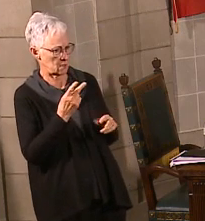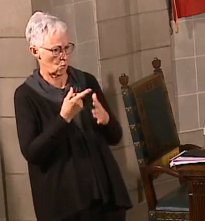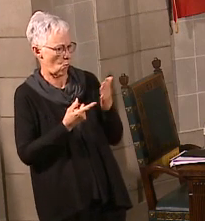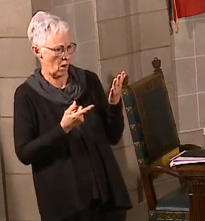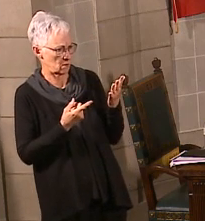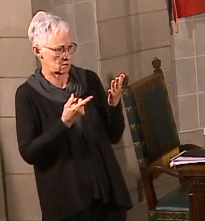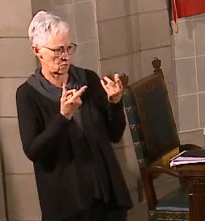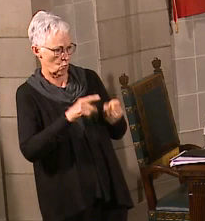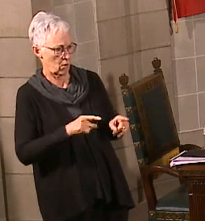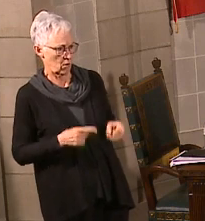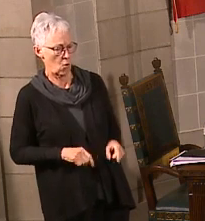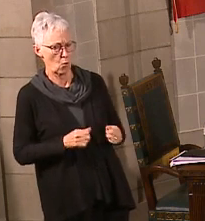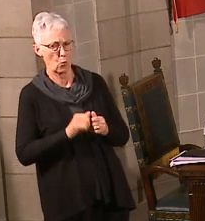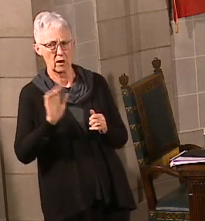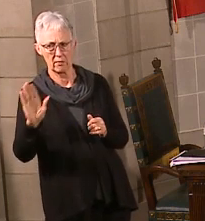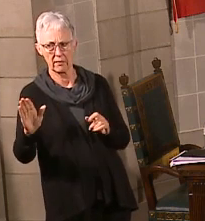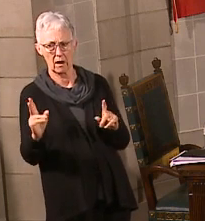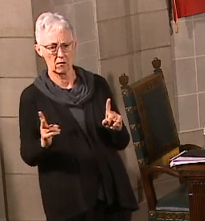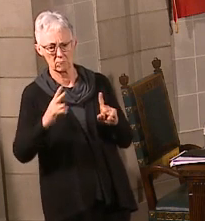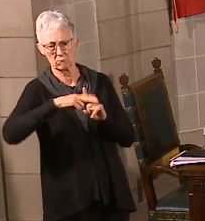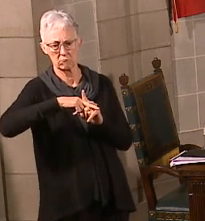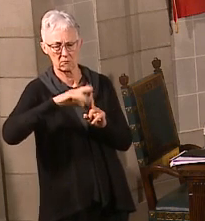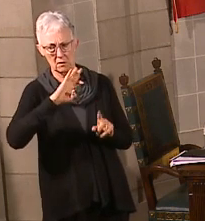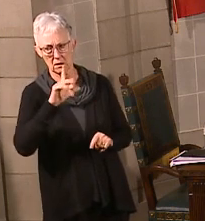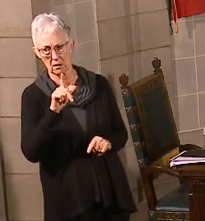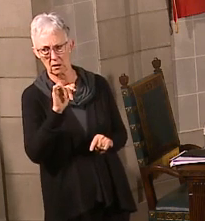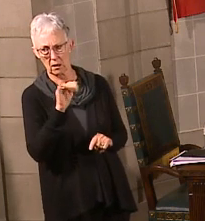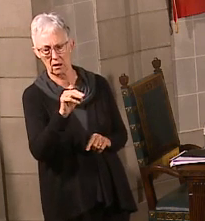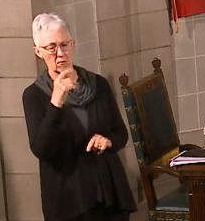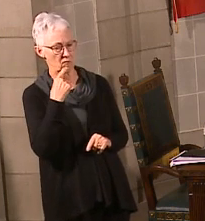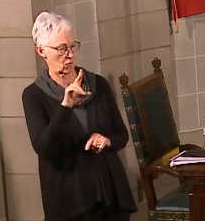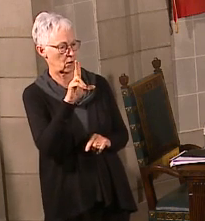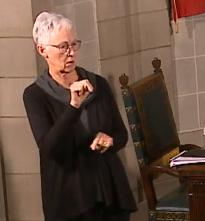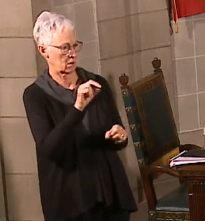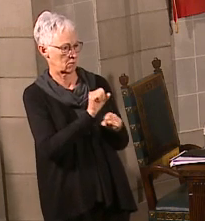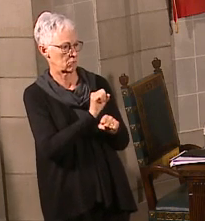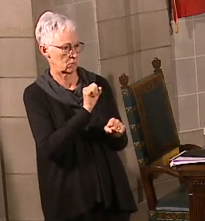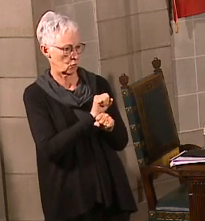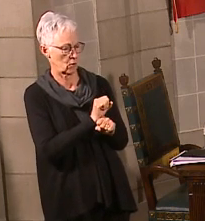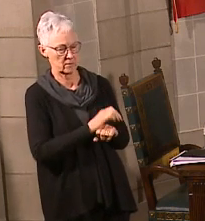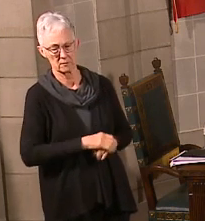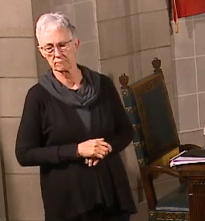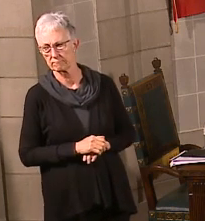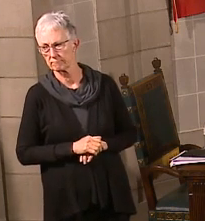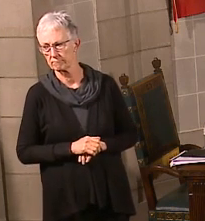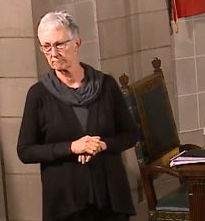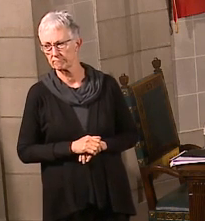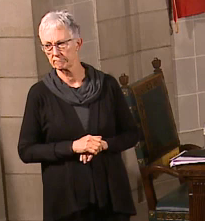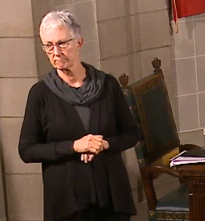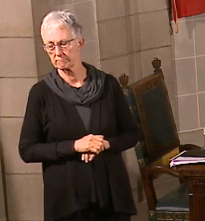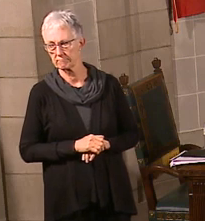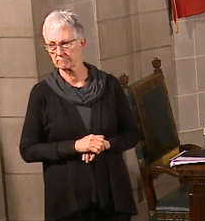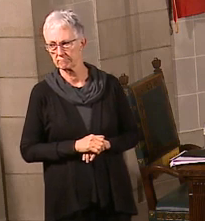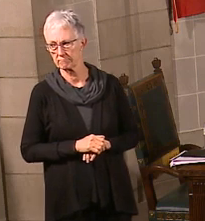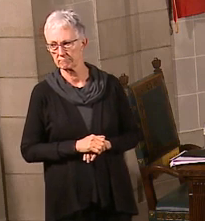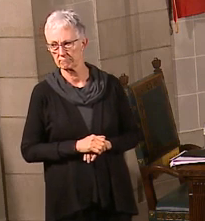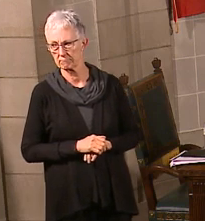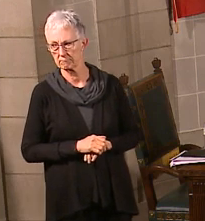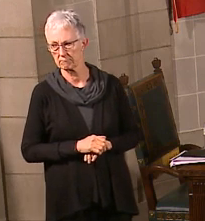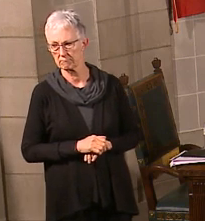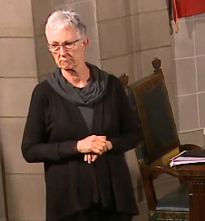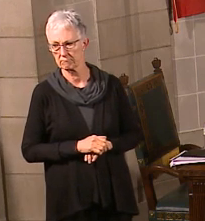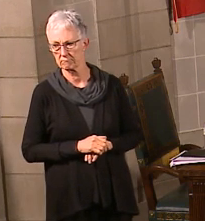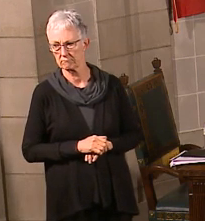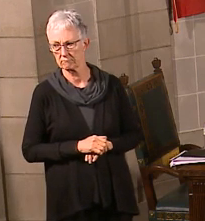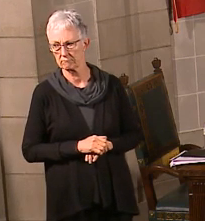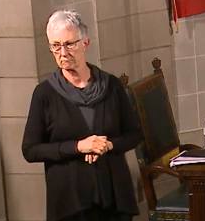have another unemployment question from Brian Master at WWT. He said that there's a message somewhere in